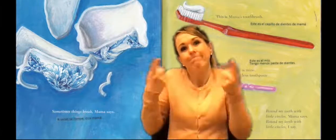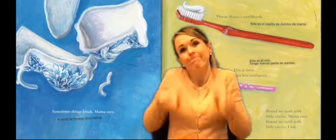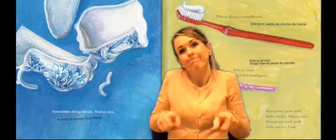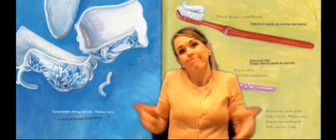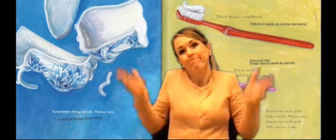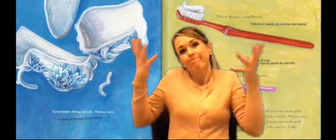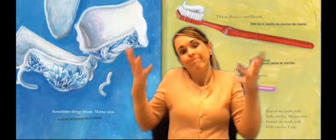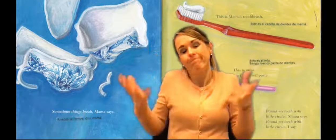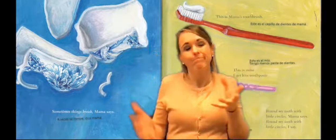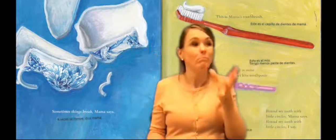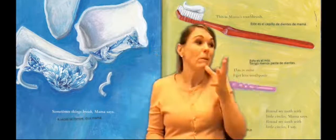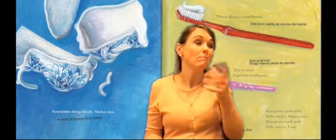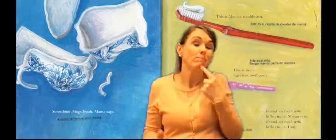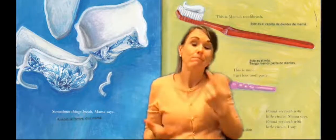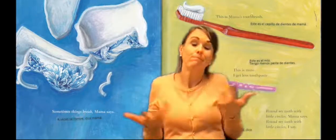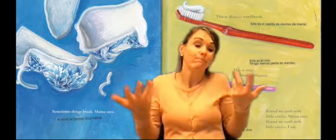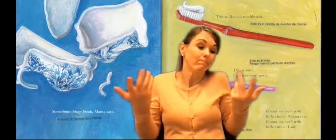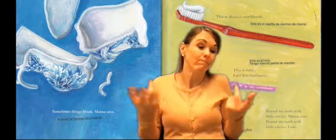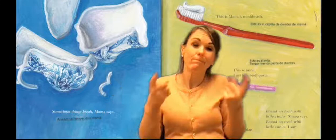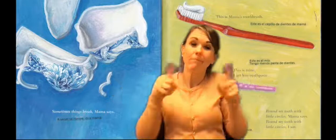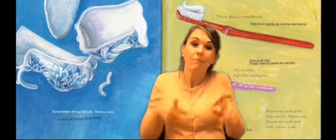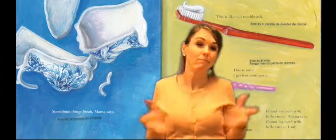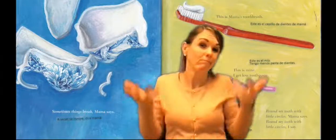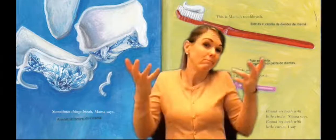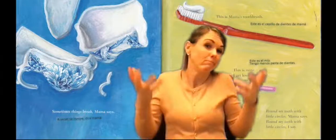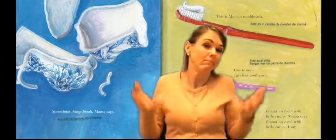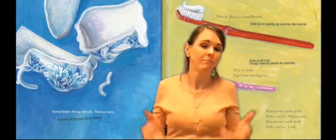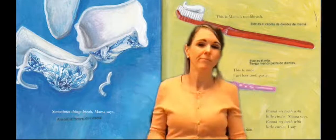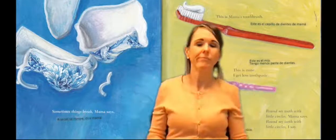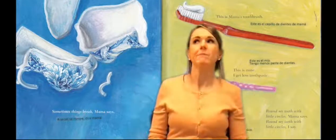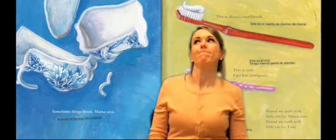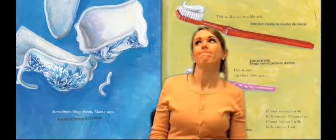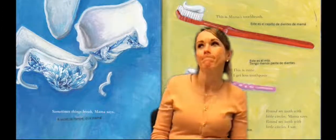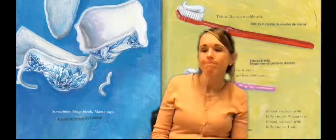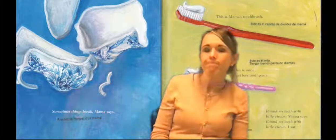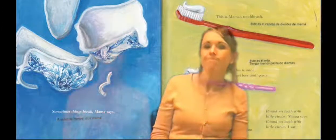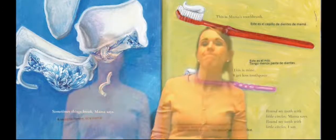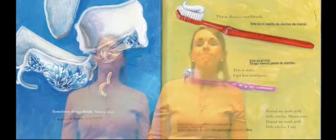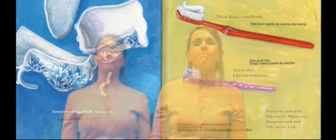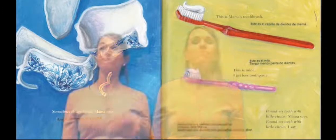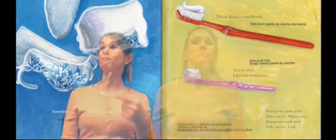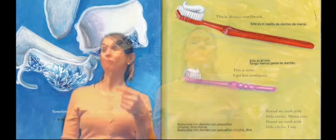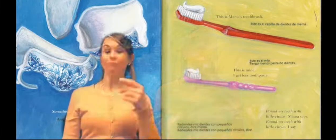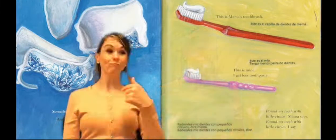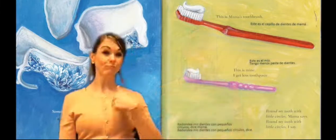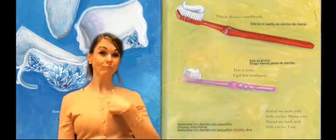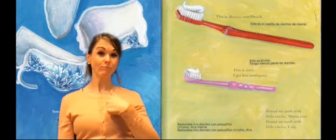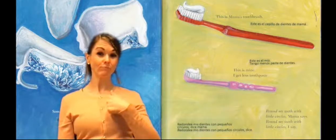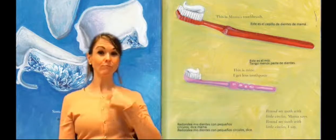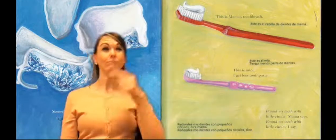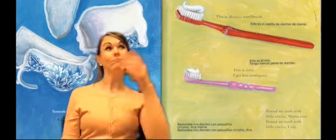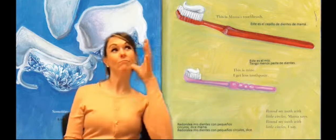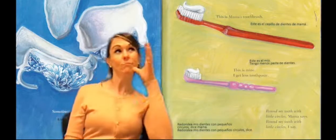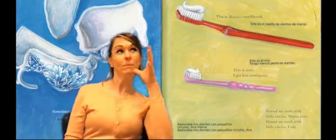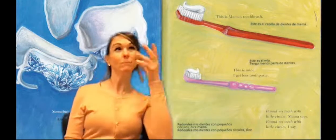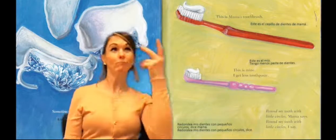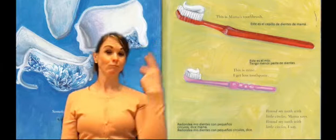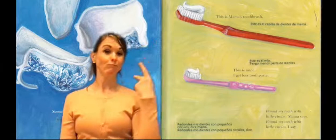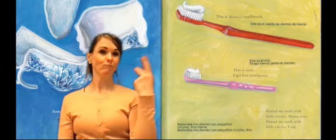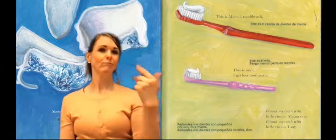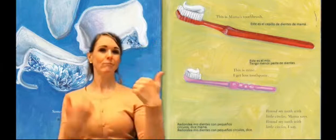I'm sorry that happened, Mama says. It just happened. Things just